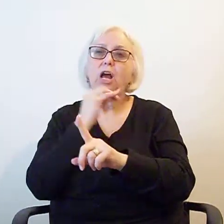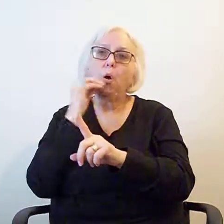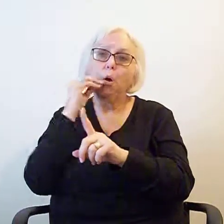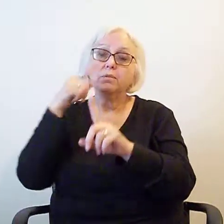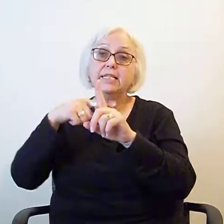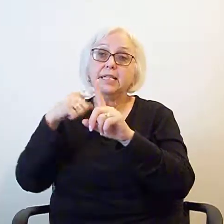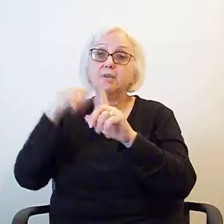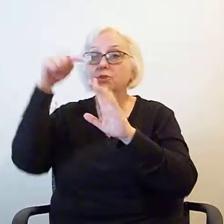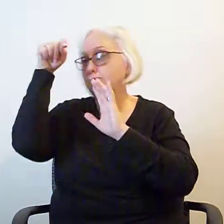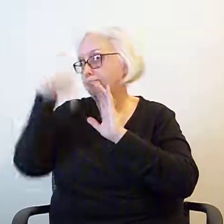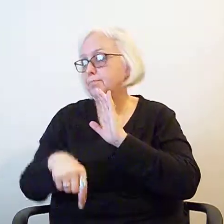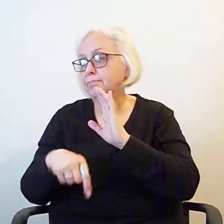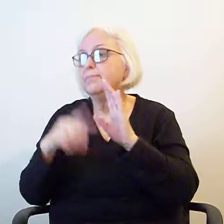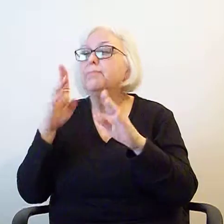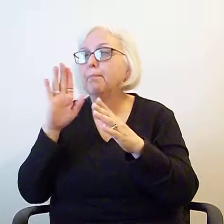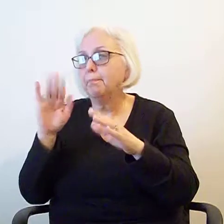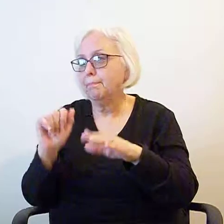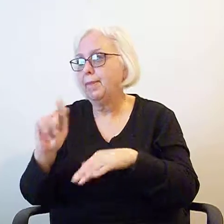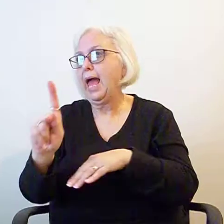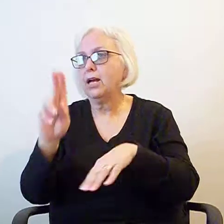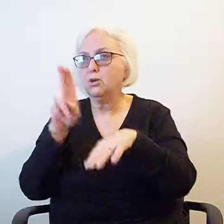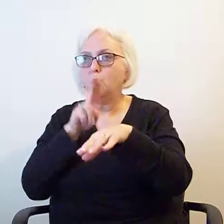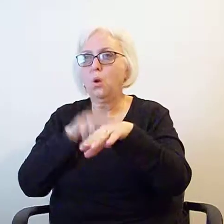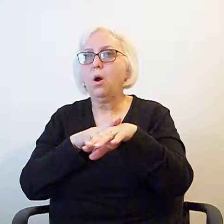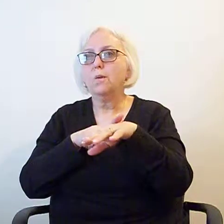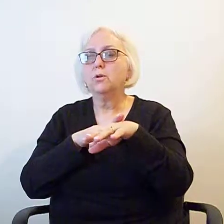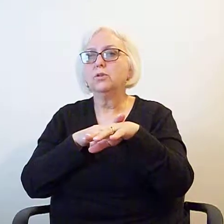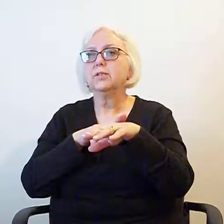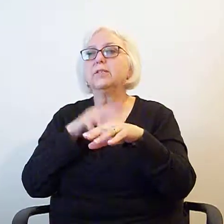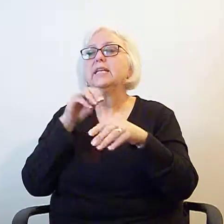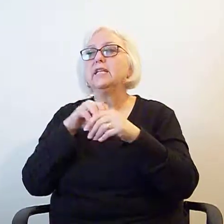has returned to normal within 24 hours.